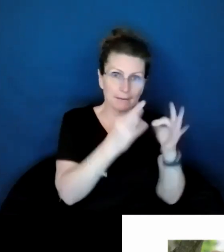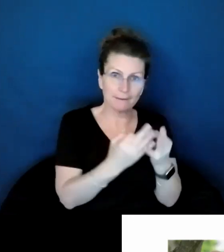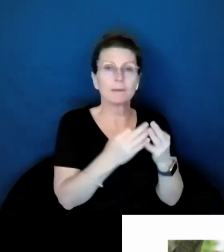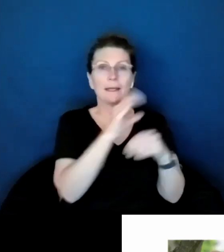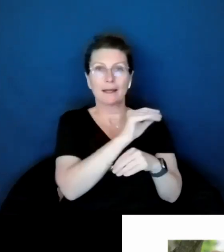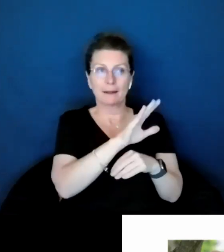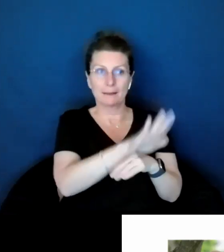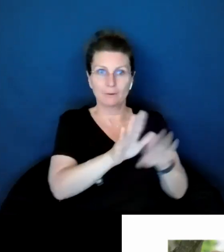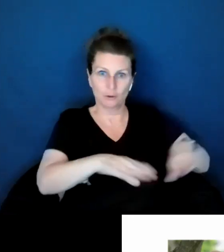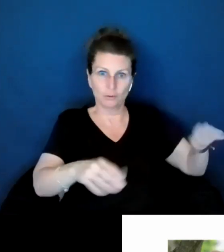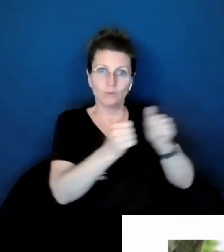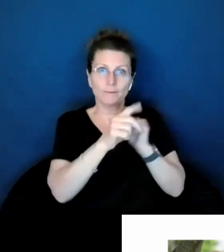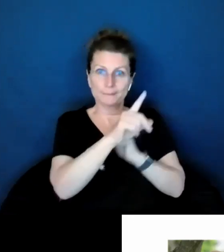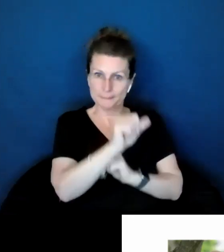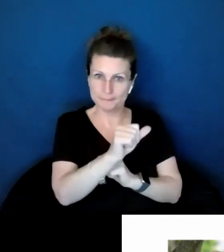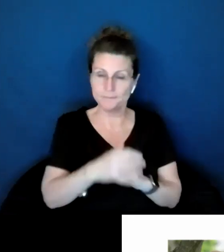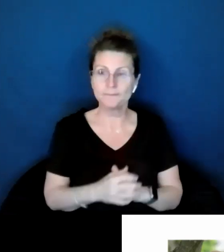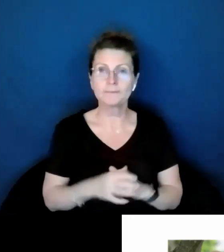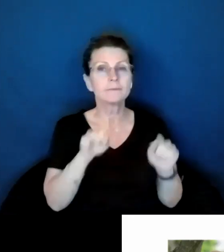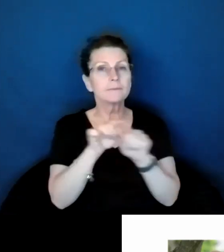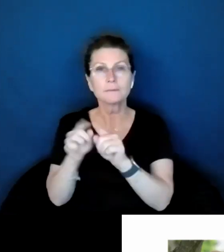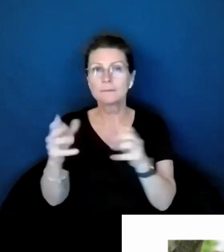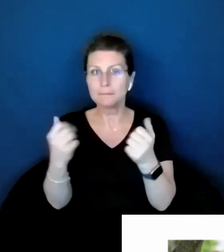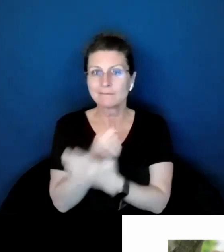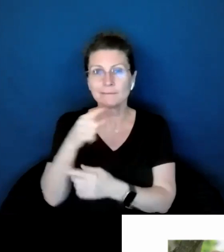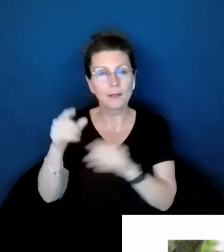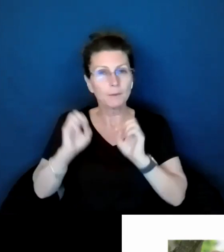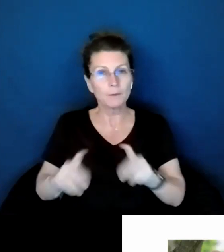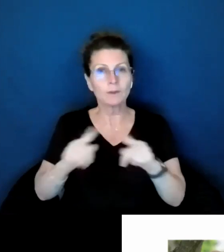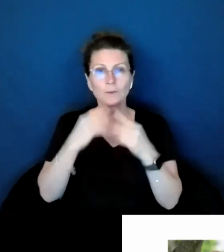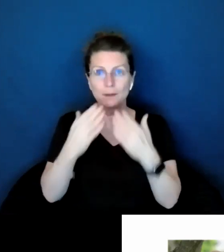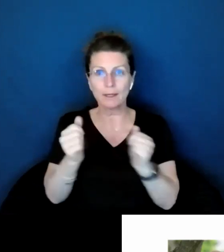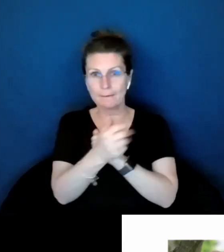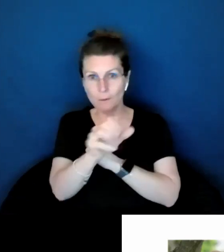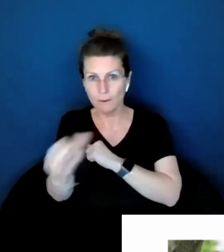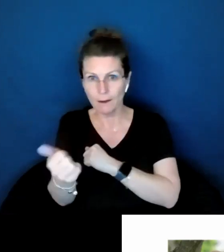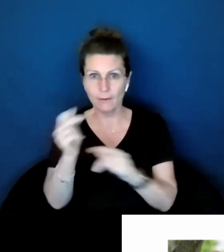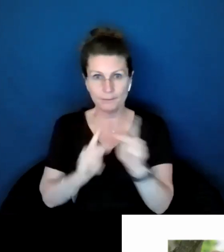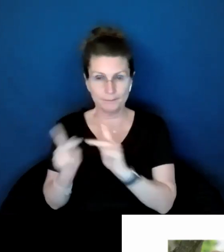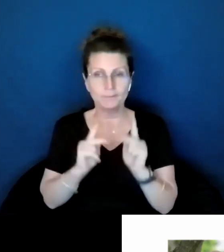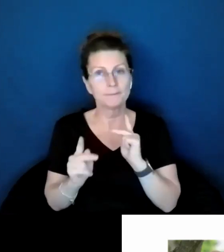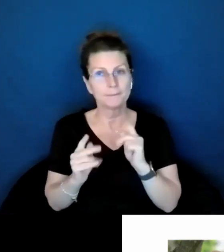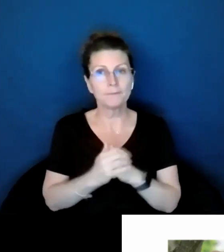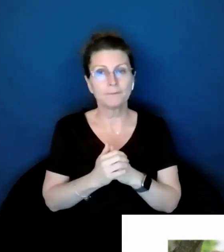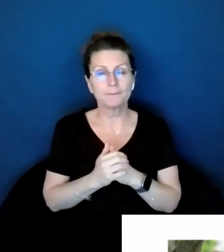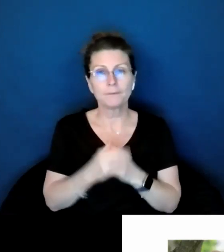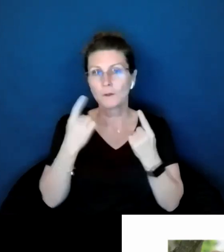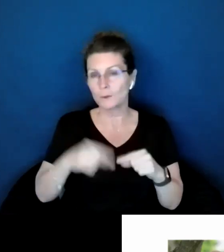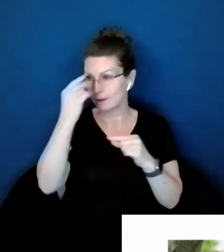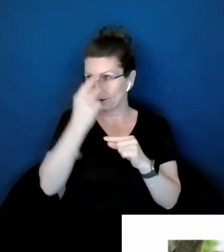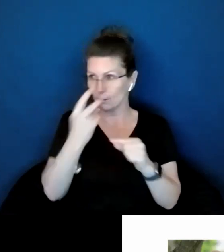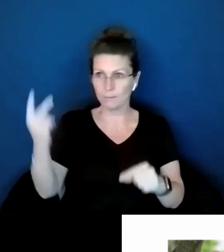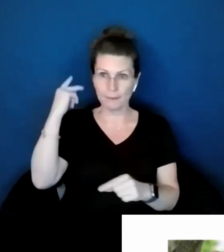disabilities. I'd also like to take this opportunity to thank a few other special people. In reflecting over the past